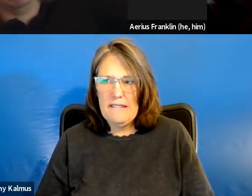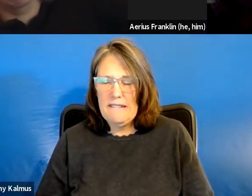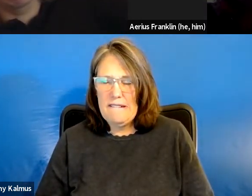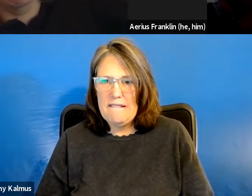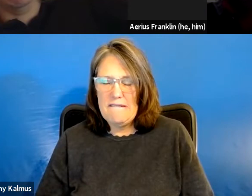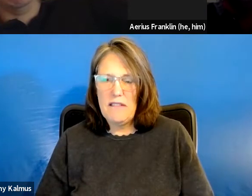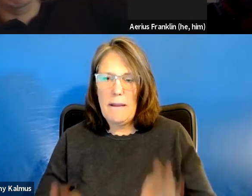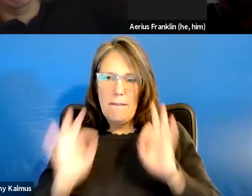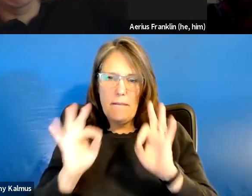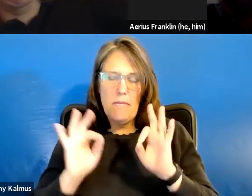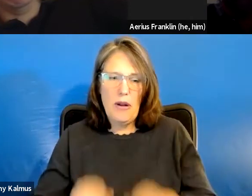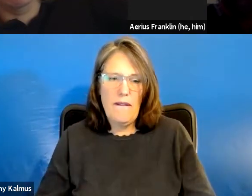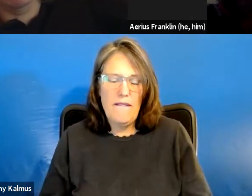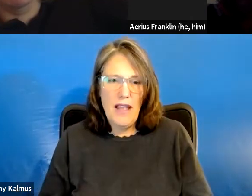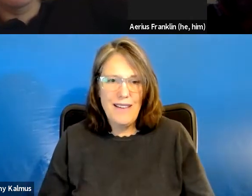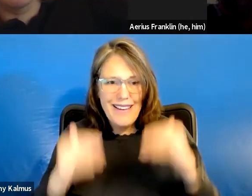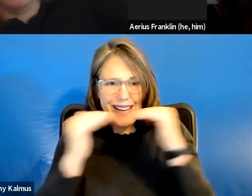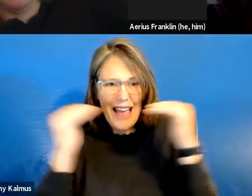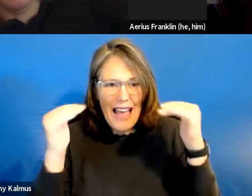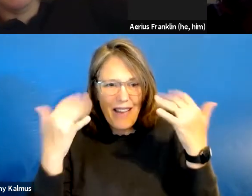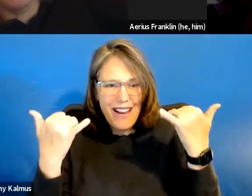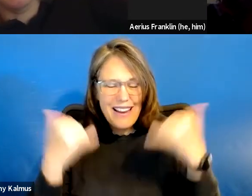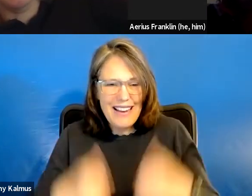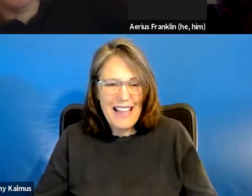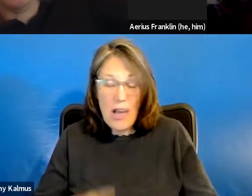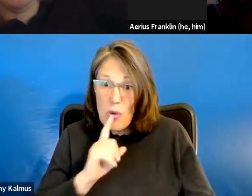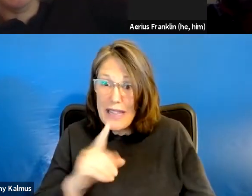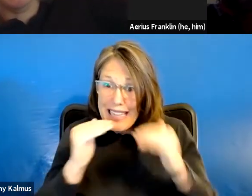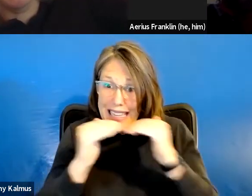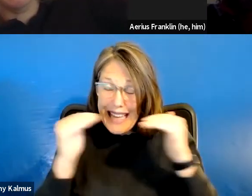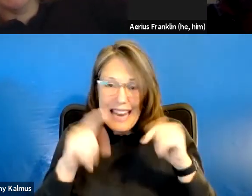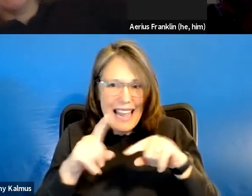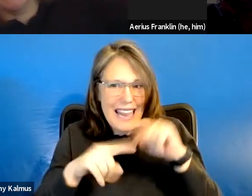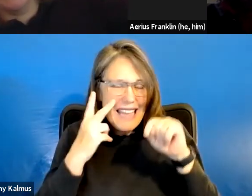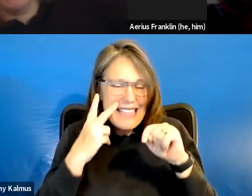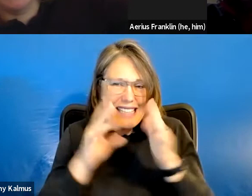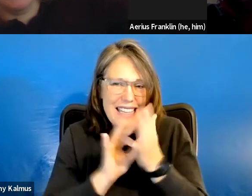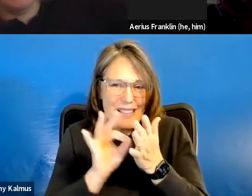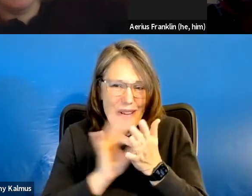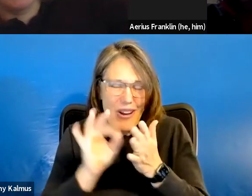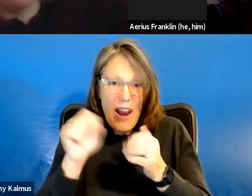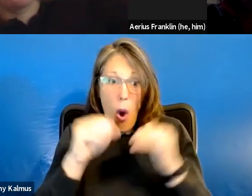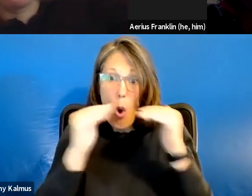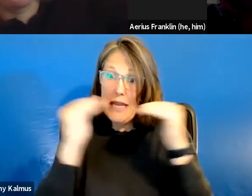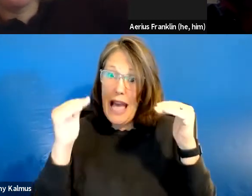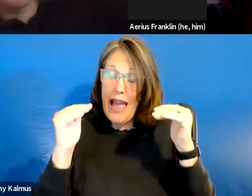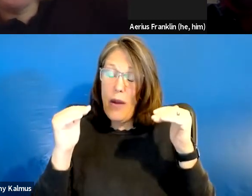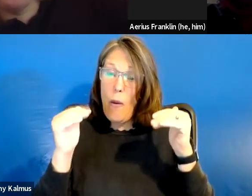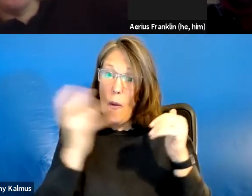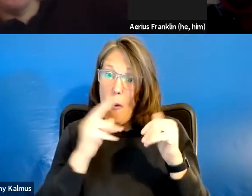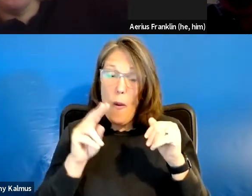And we have Perfect. a tie game. Is it now? I can't see the score. Yep. Tie Oh, game. it is tie game.